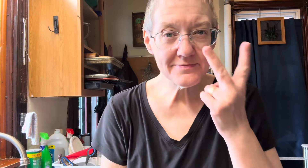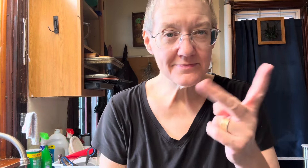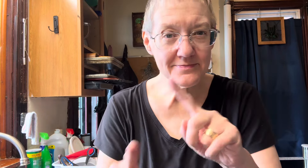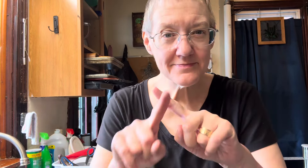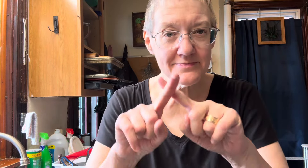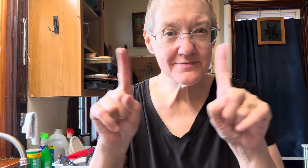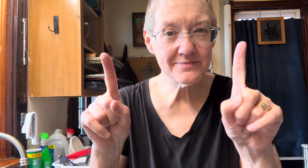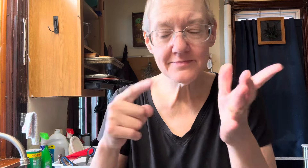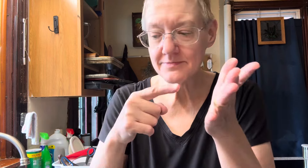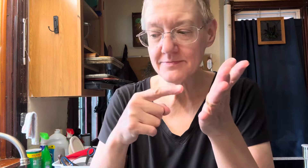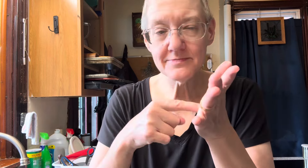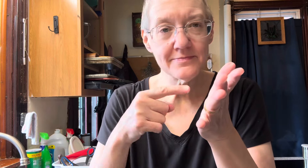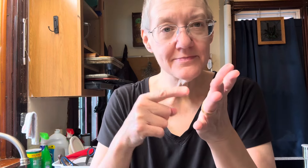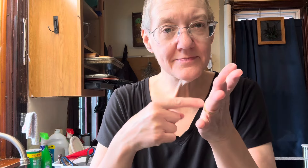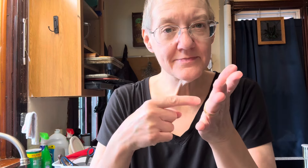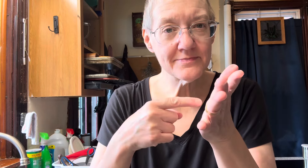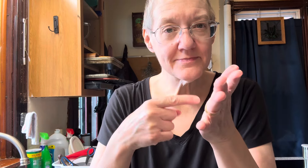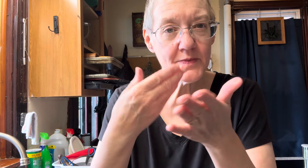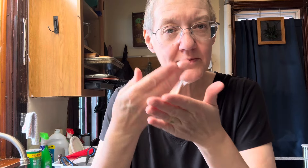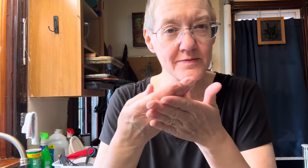Two very different consistencies.